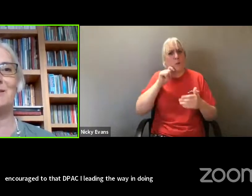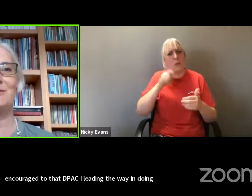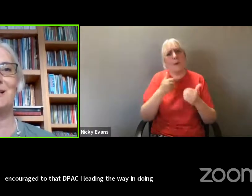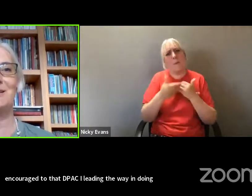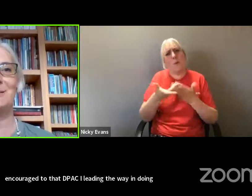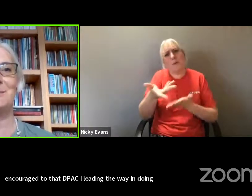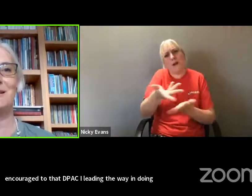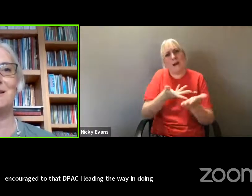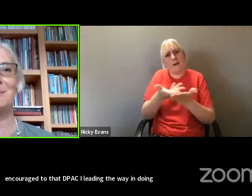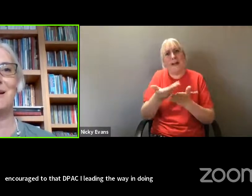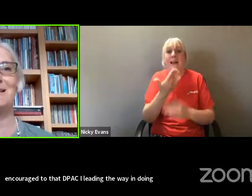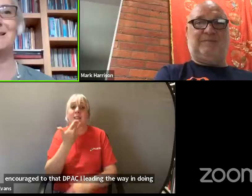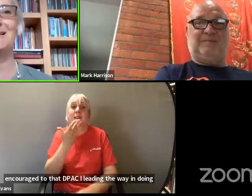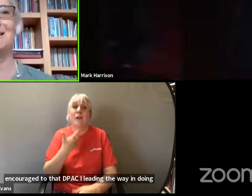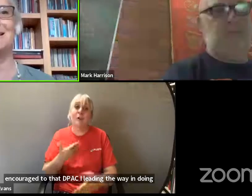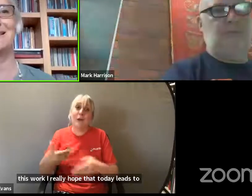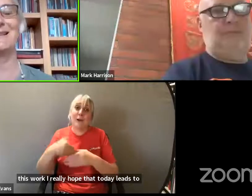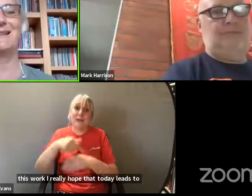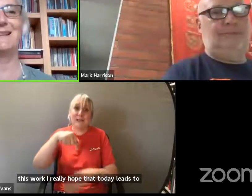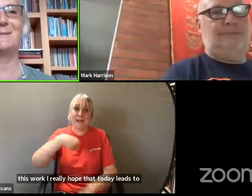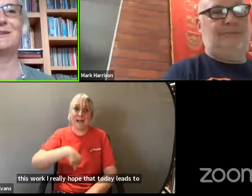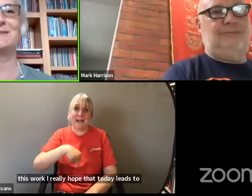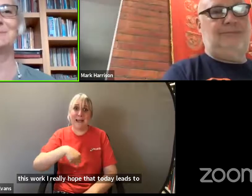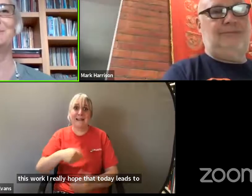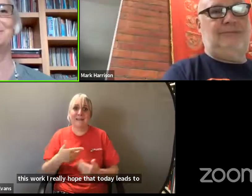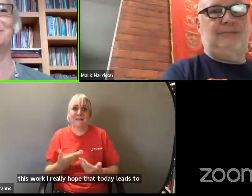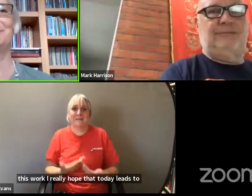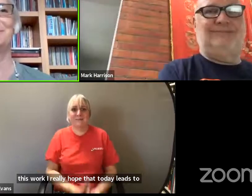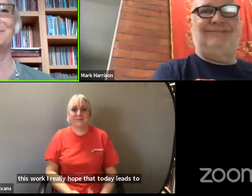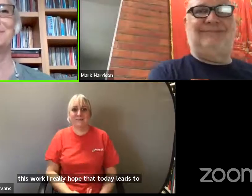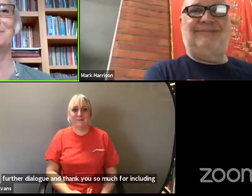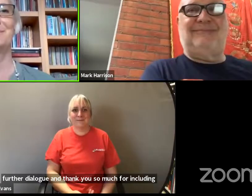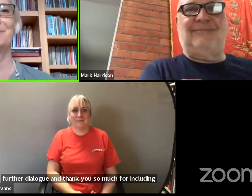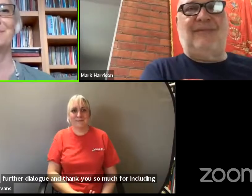so much for including me in this space. Thank you, Mark.